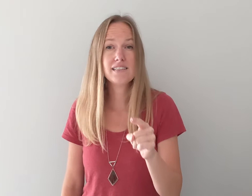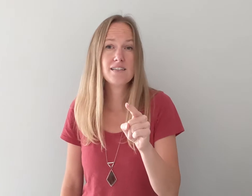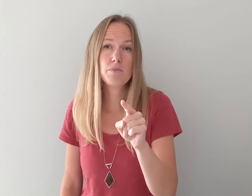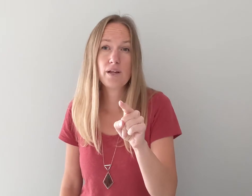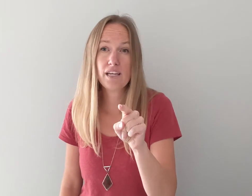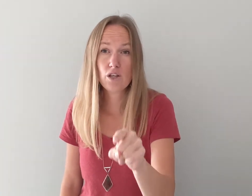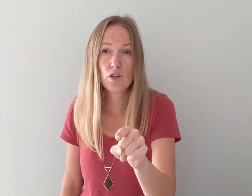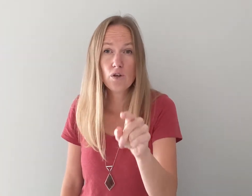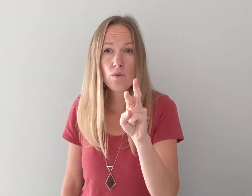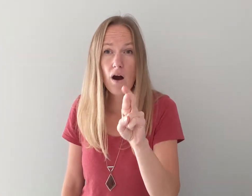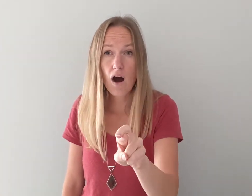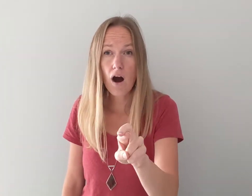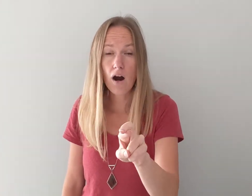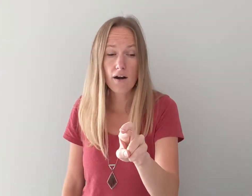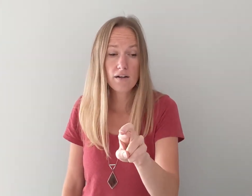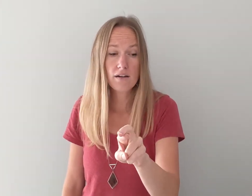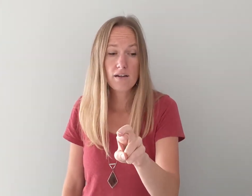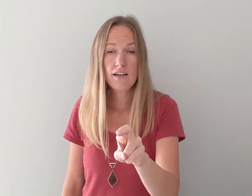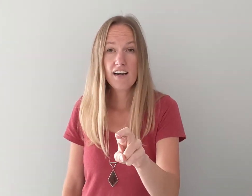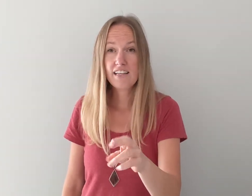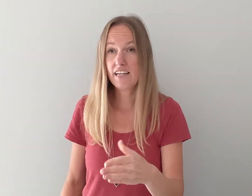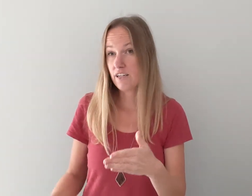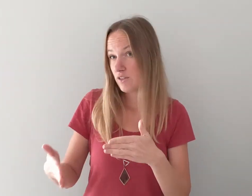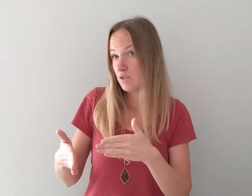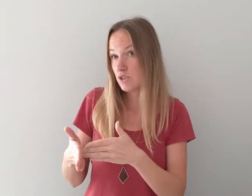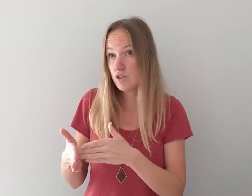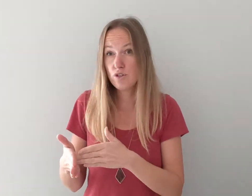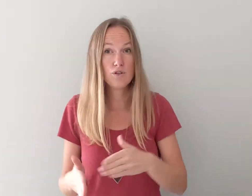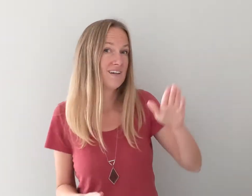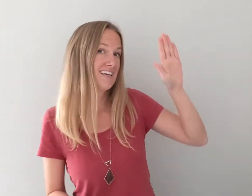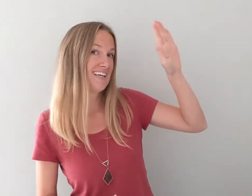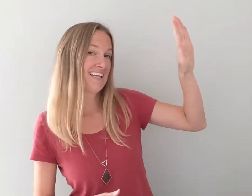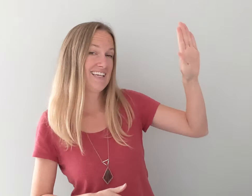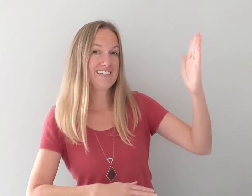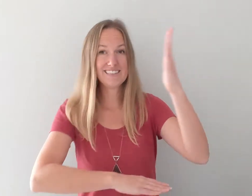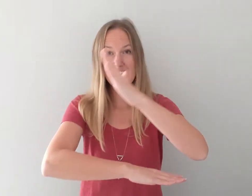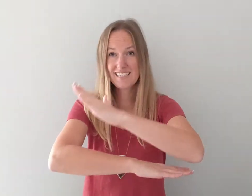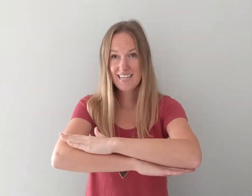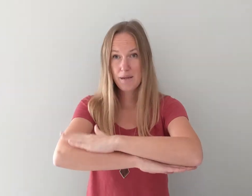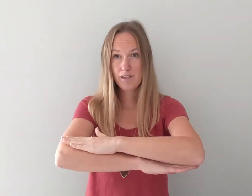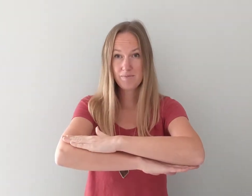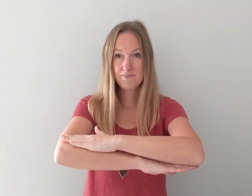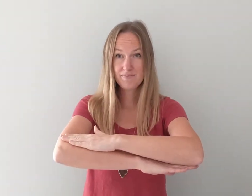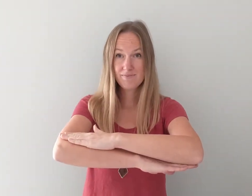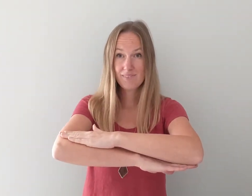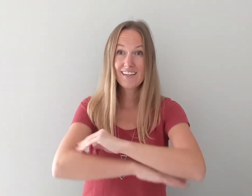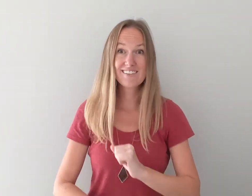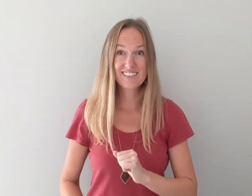then pointing, you are, and then to his table. Okay, so let's try